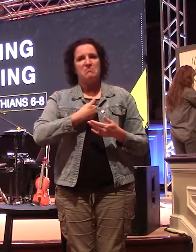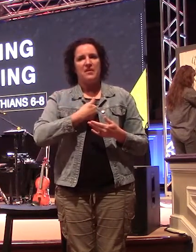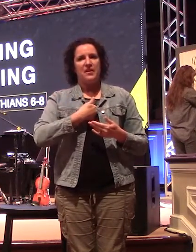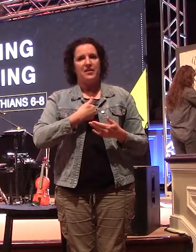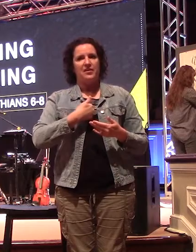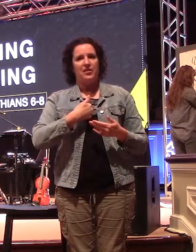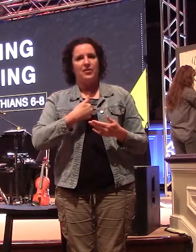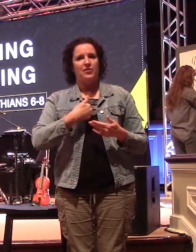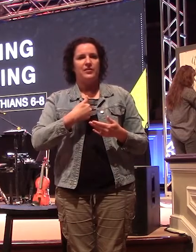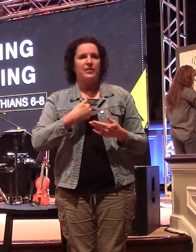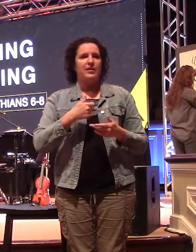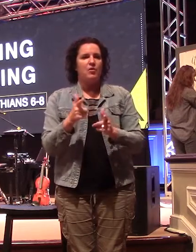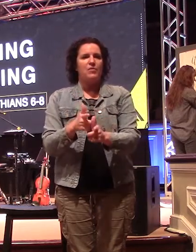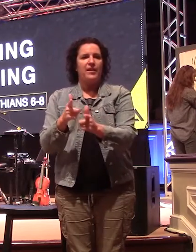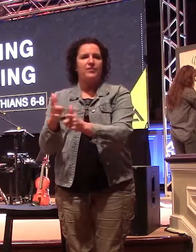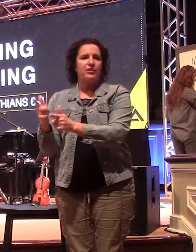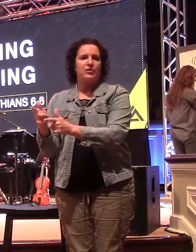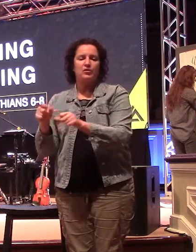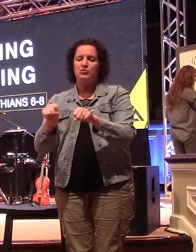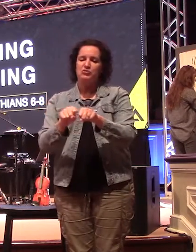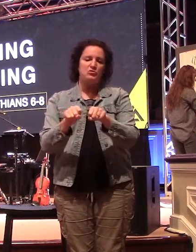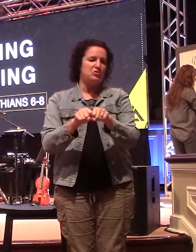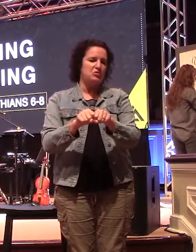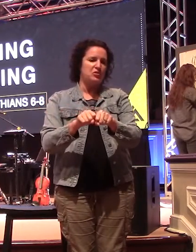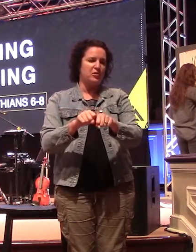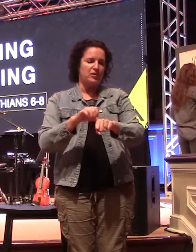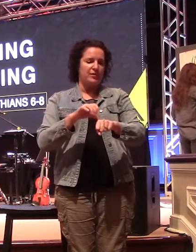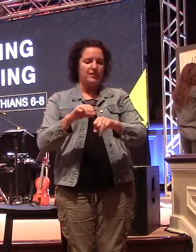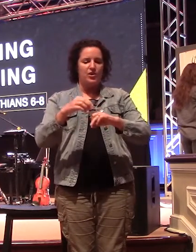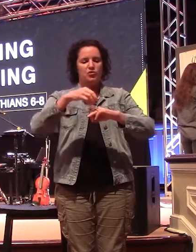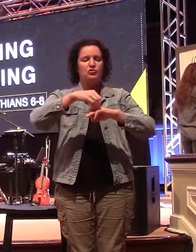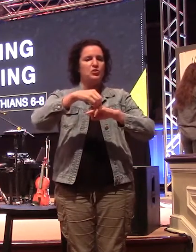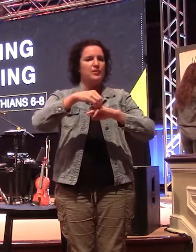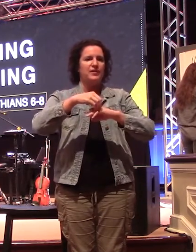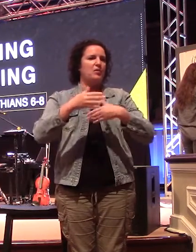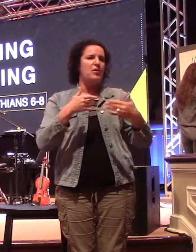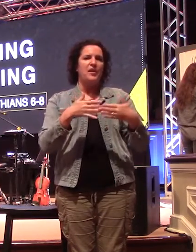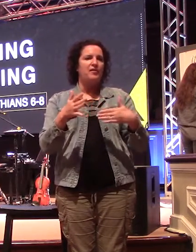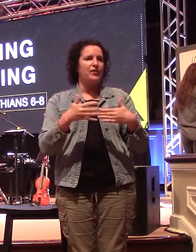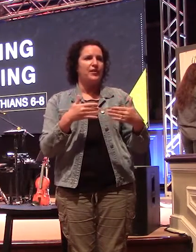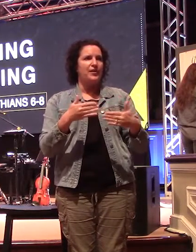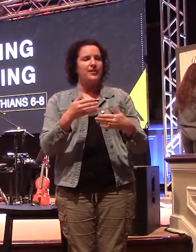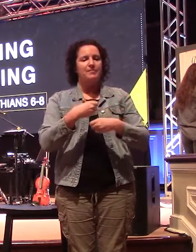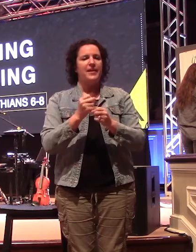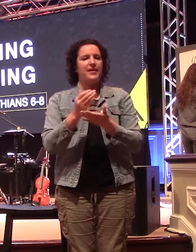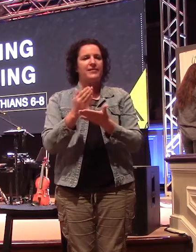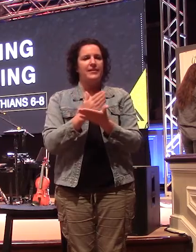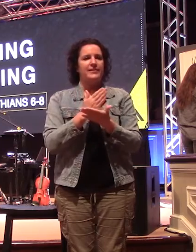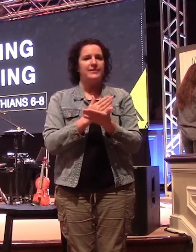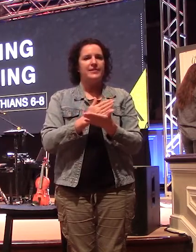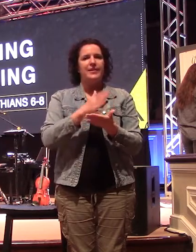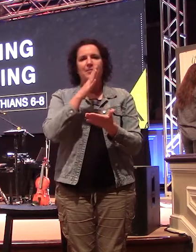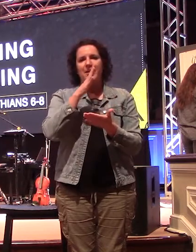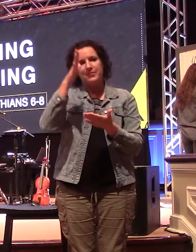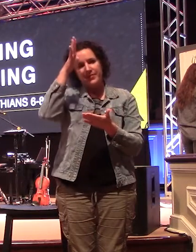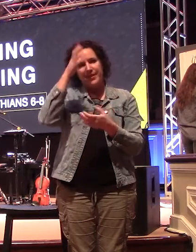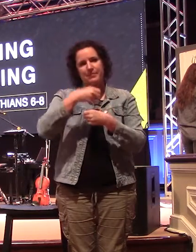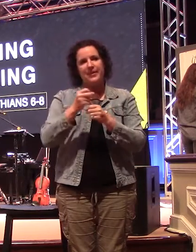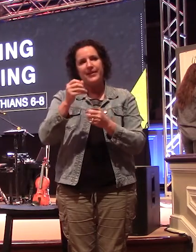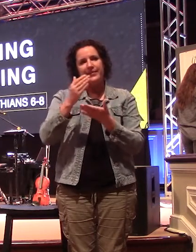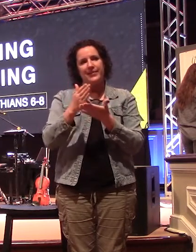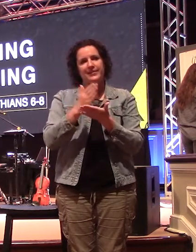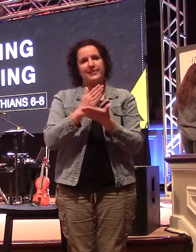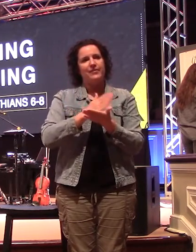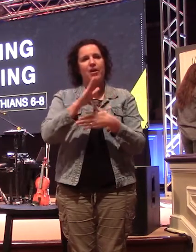shoes, jewelry, whatever is important to you, just whatever you own. Start making your own list. Start making your list. Mom, dad, you make a list of all